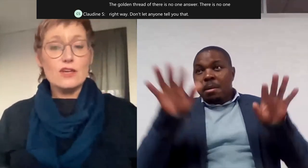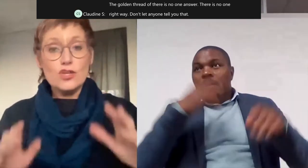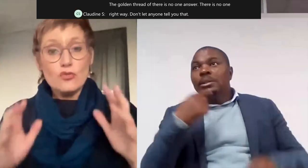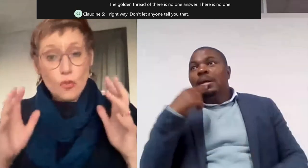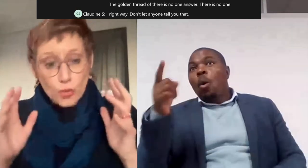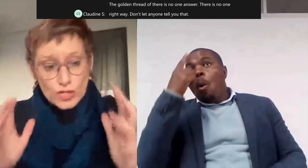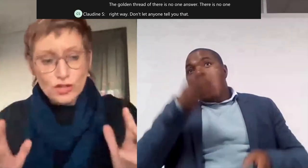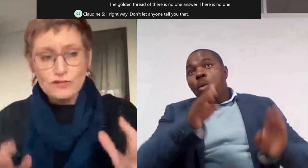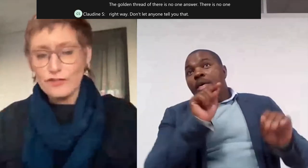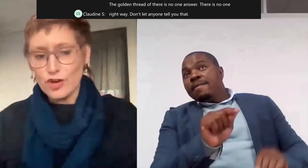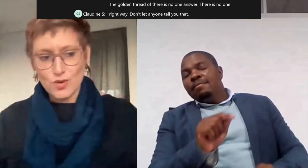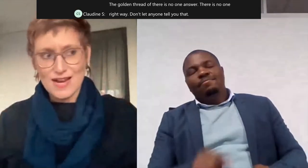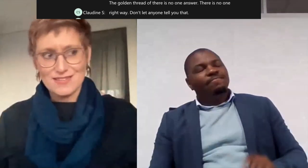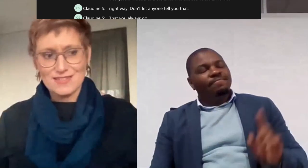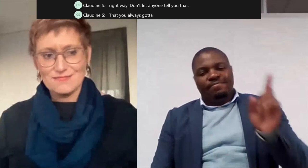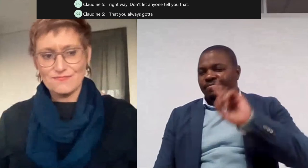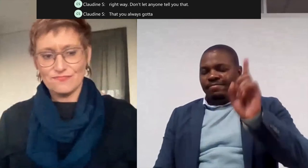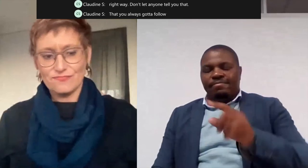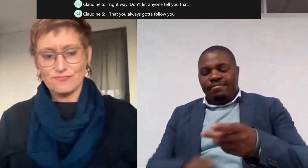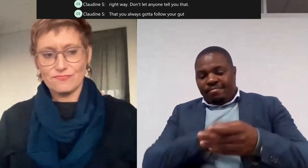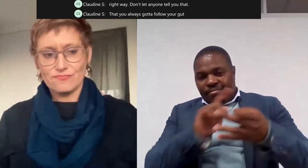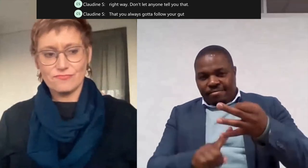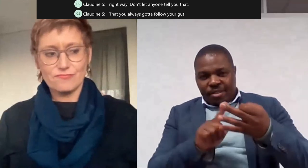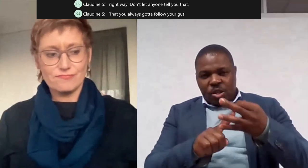That you've always got to follow your gut.